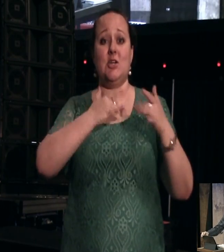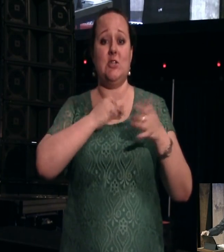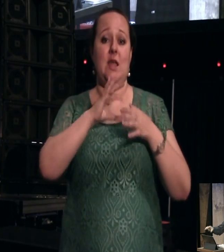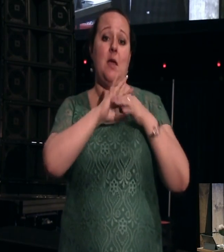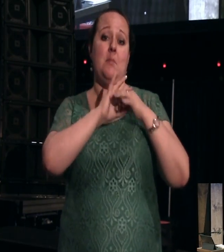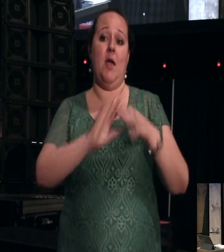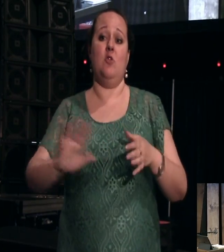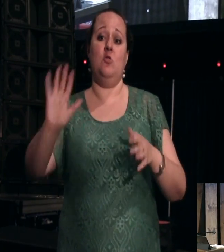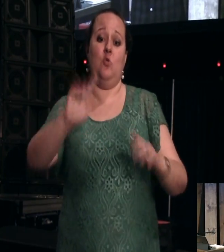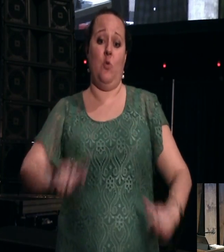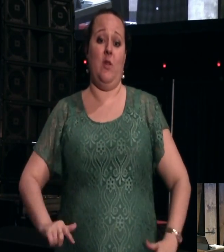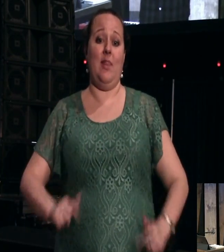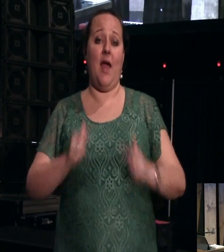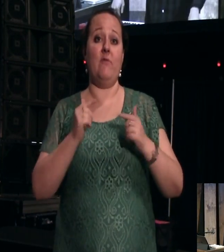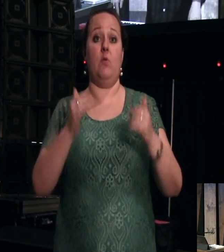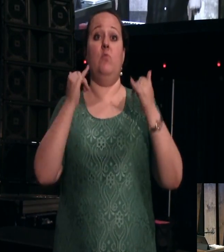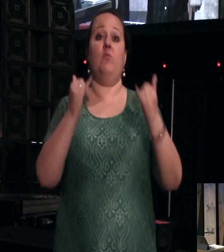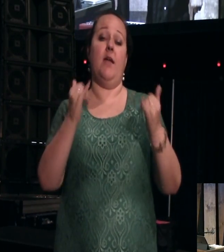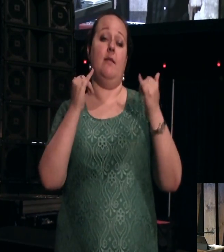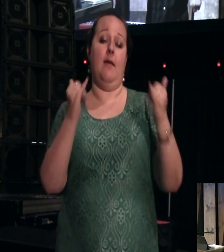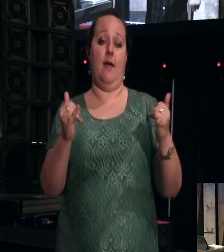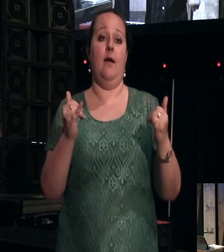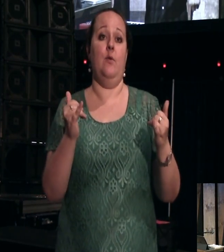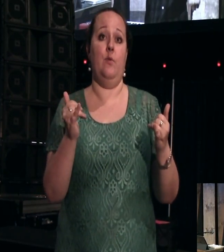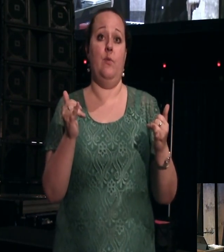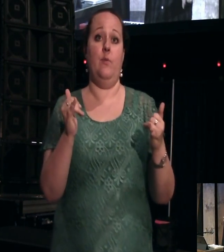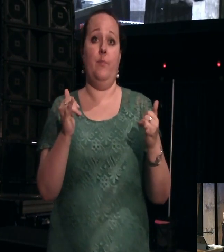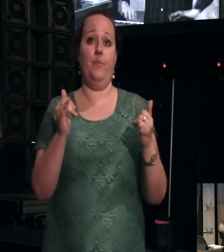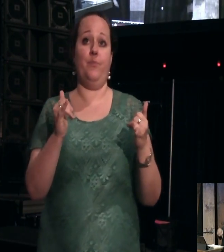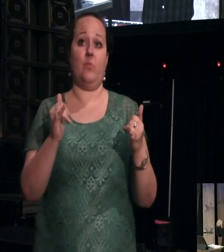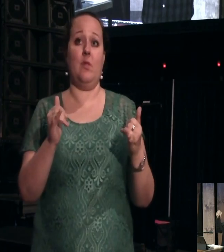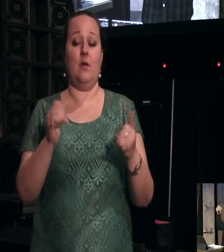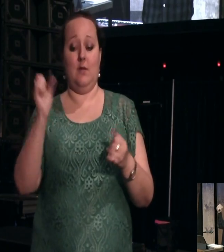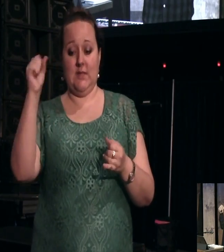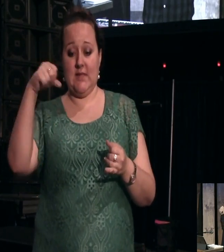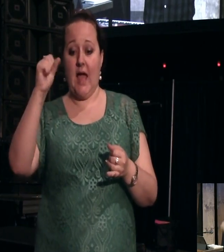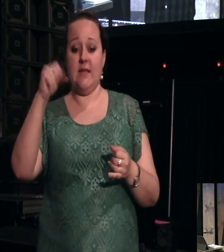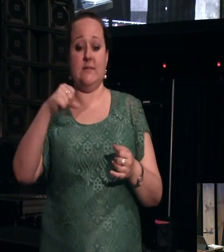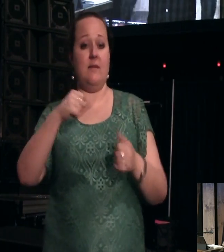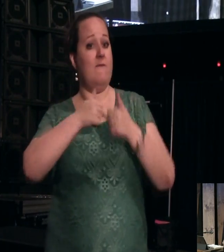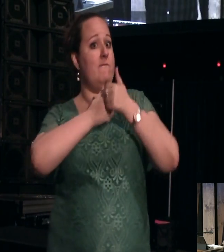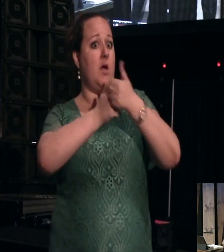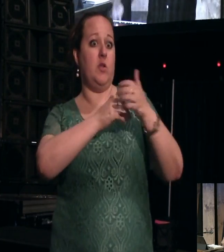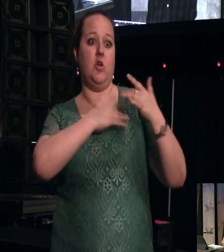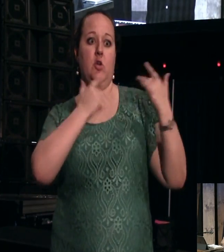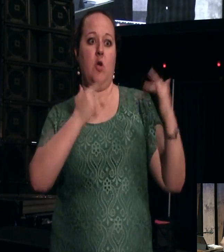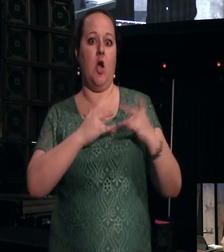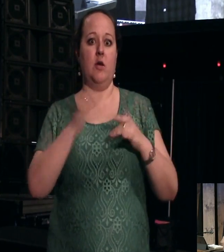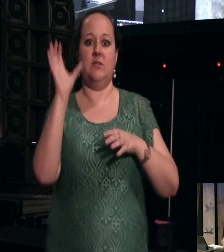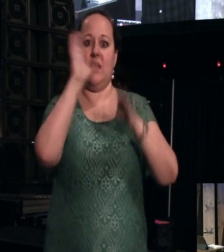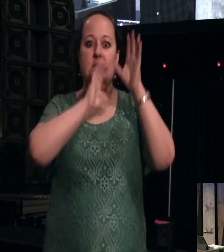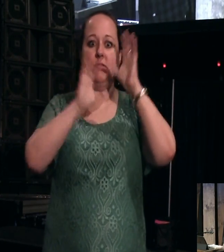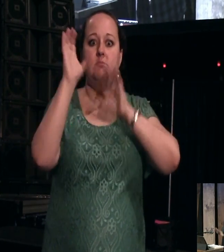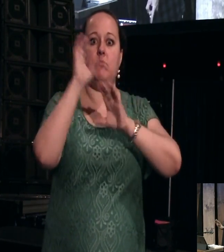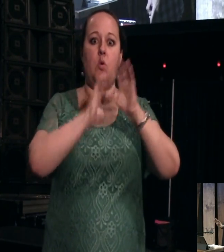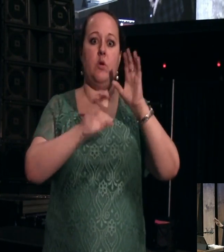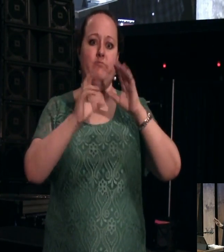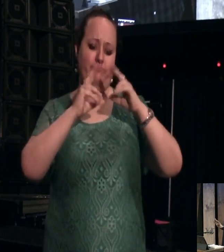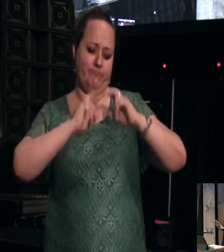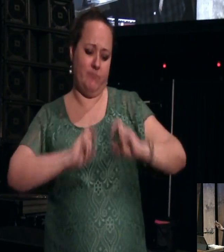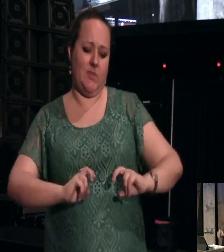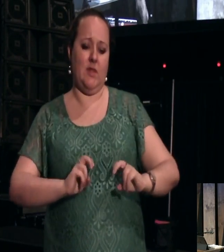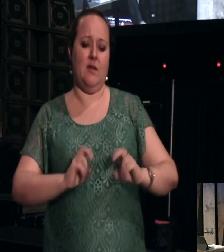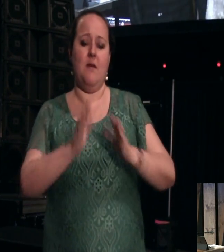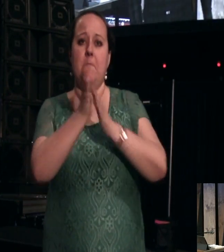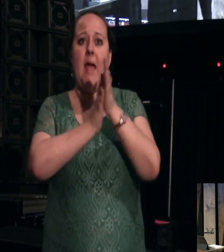saying here? He's saying God cares about how you live right now. Yeah, walk in the